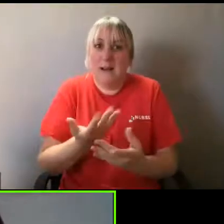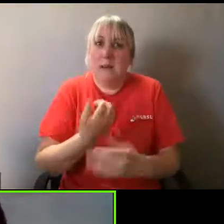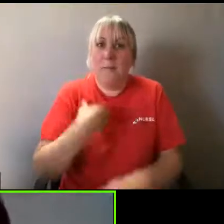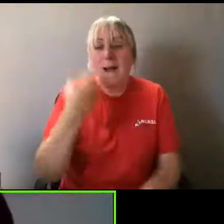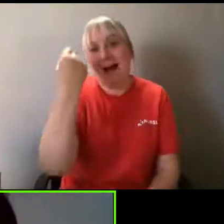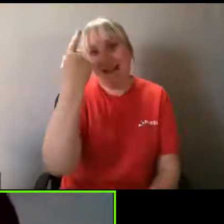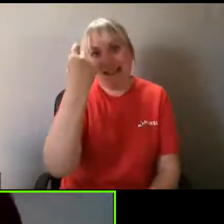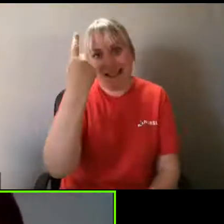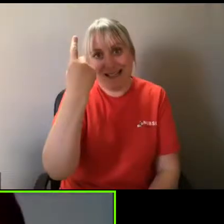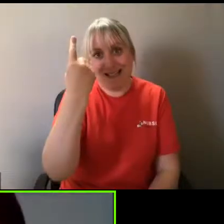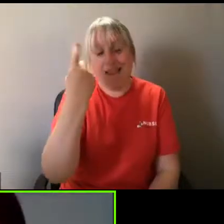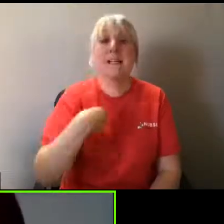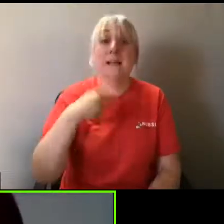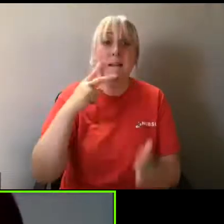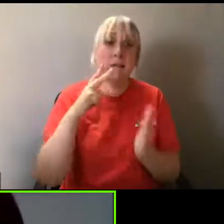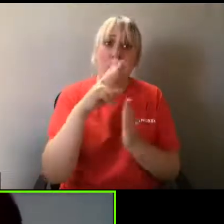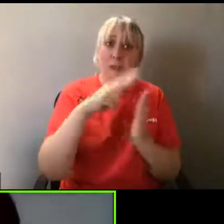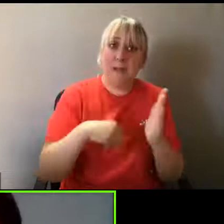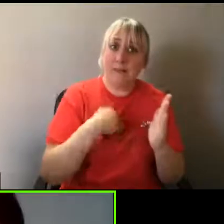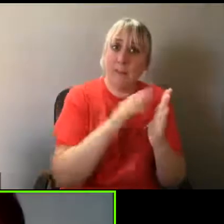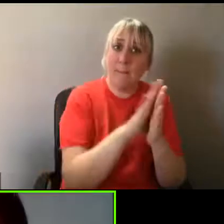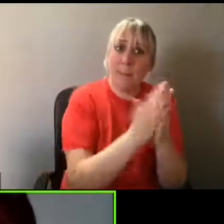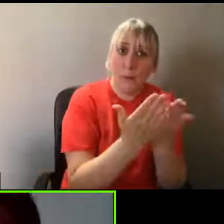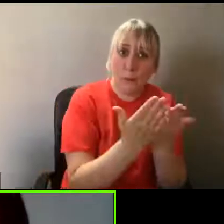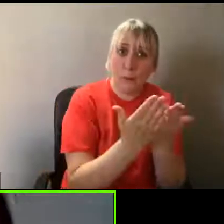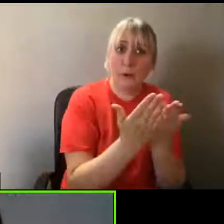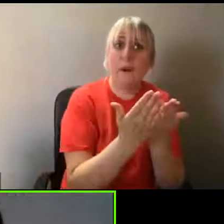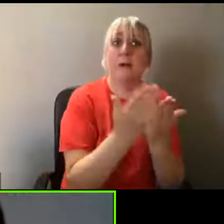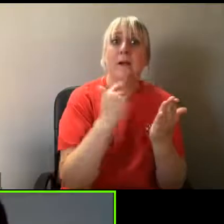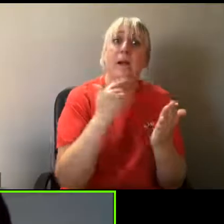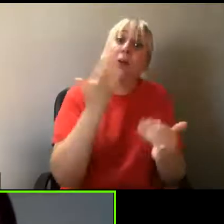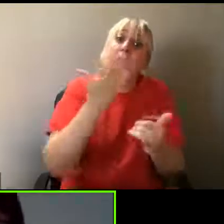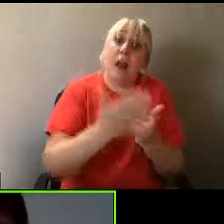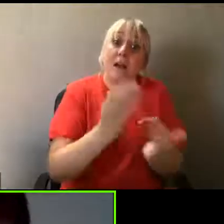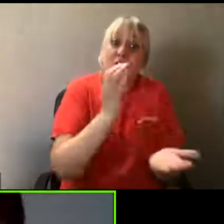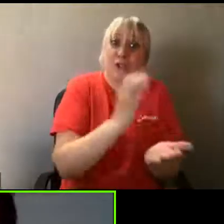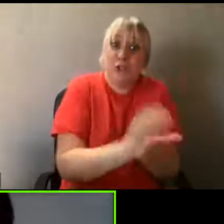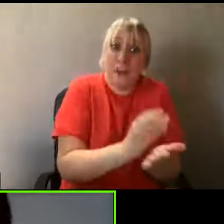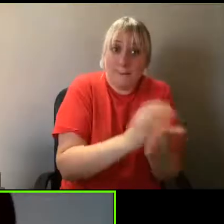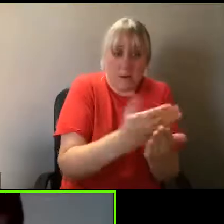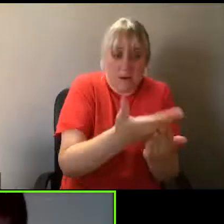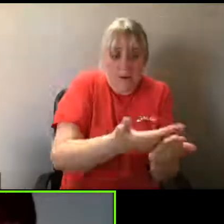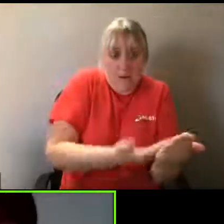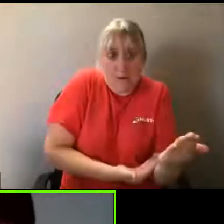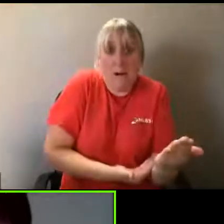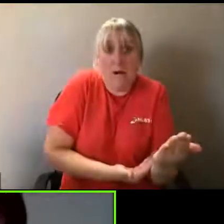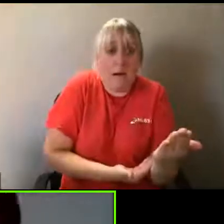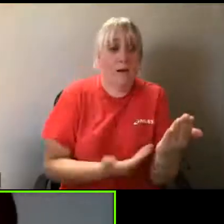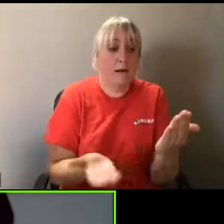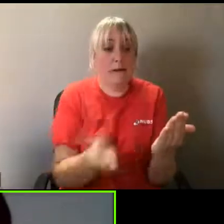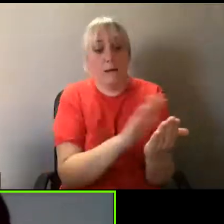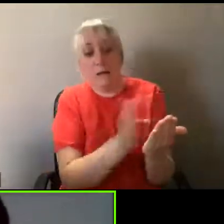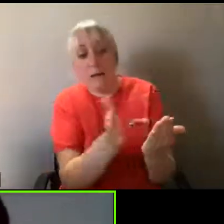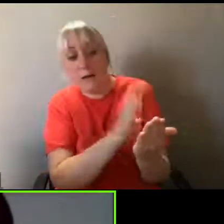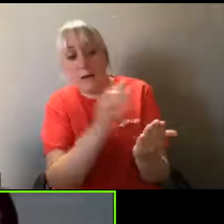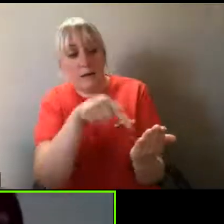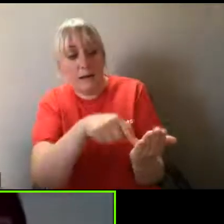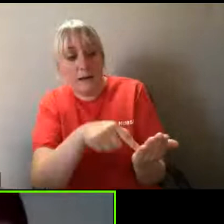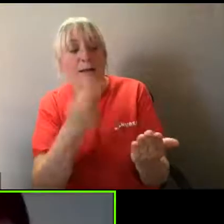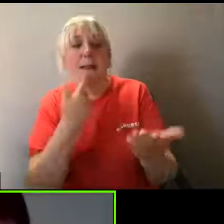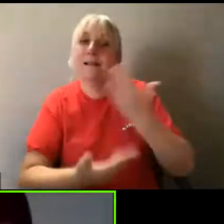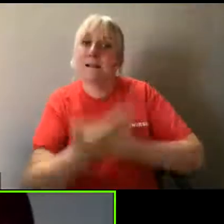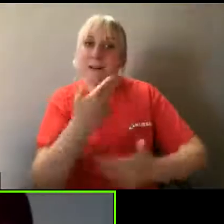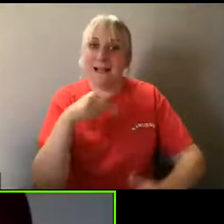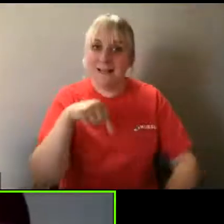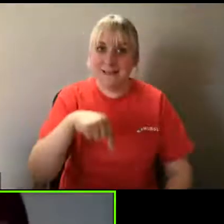in the final chapter of my book on pages 309 to 322 for anyone who does actually have a paperback copy. There's also